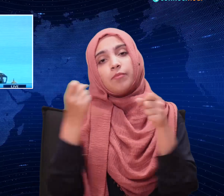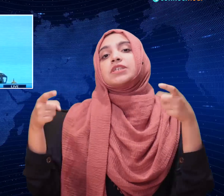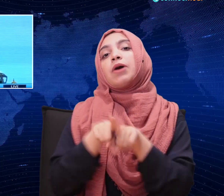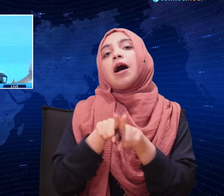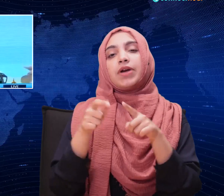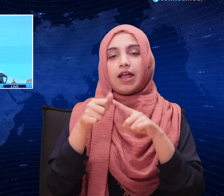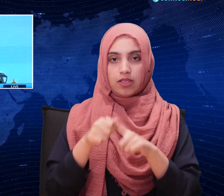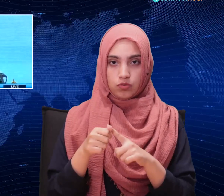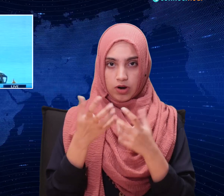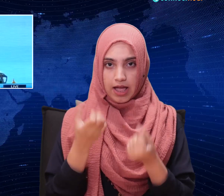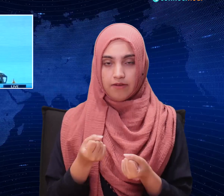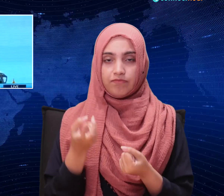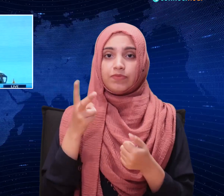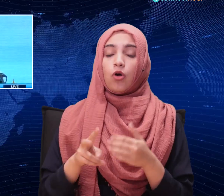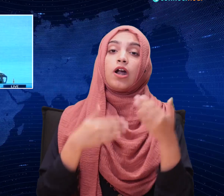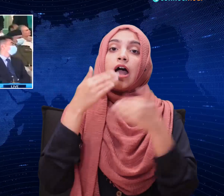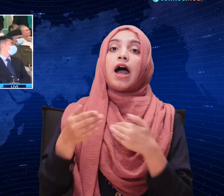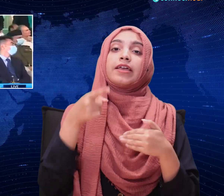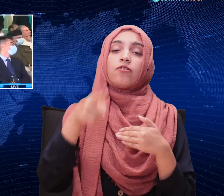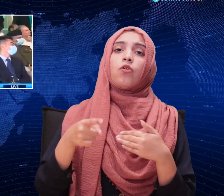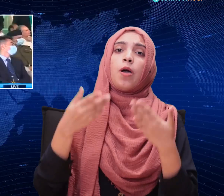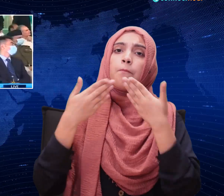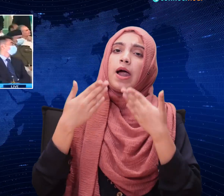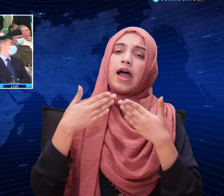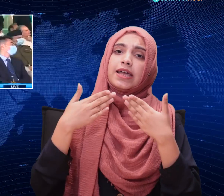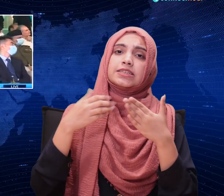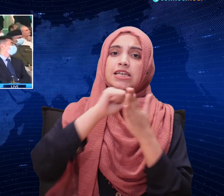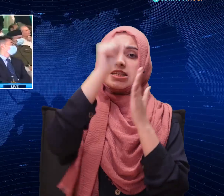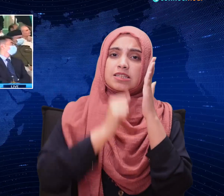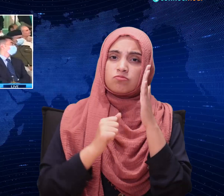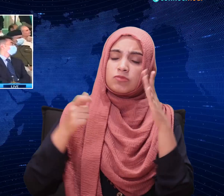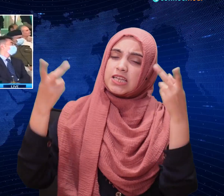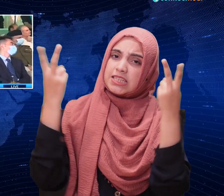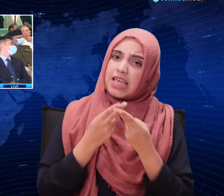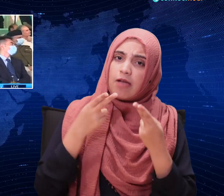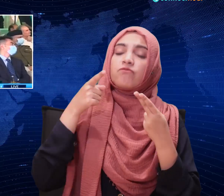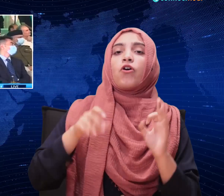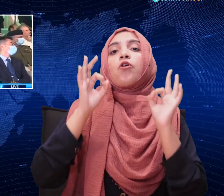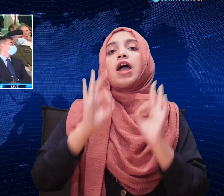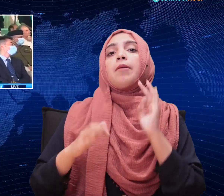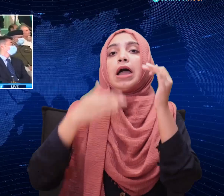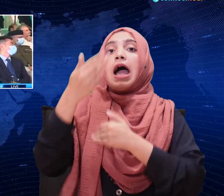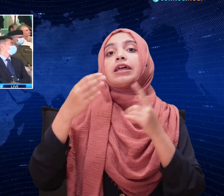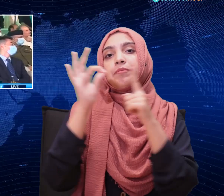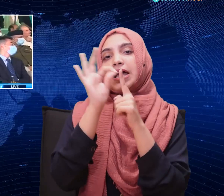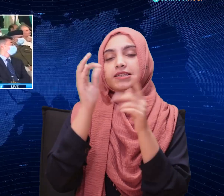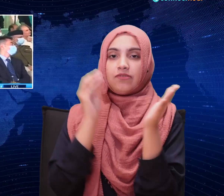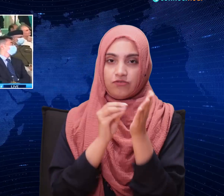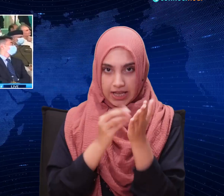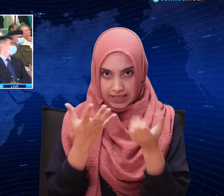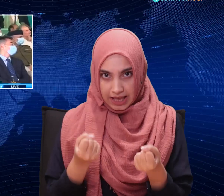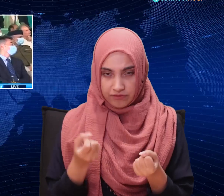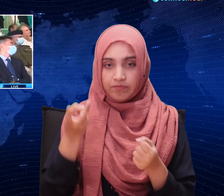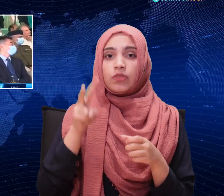single national curriculum was a turning point. The Prime Minister also criticized the use